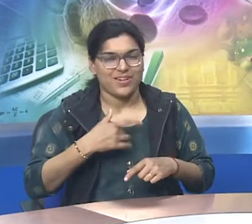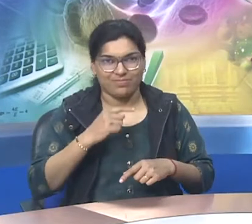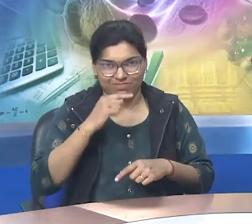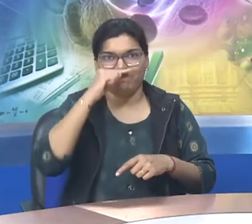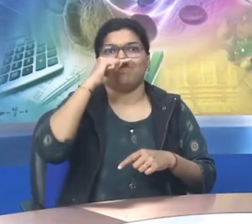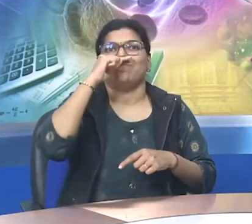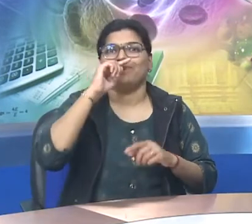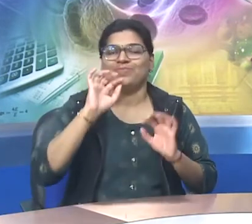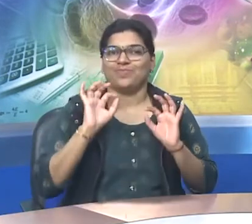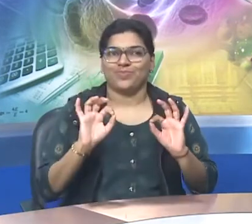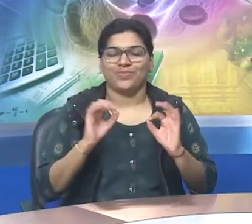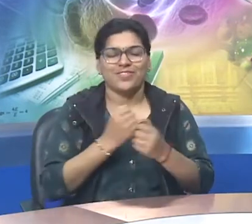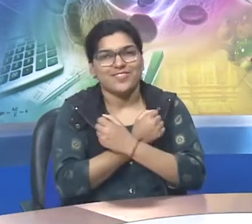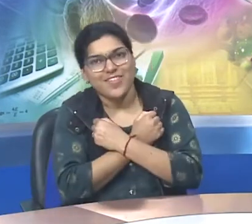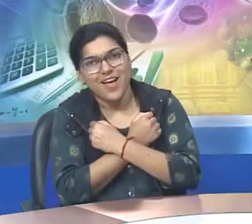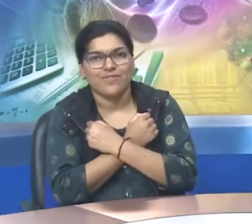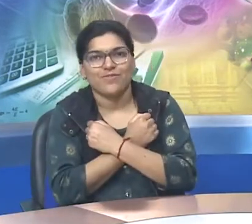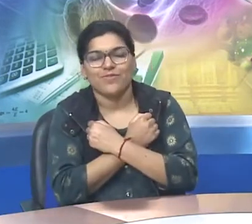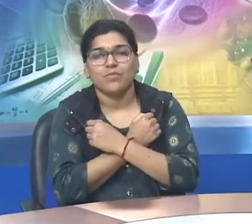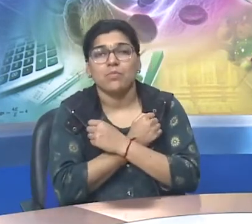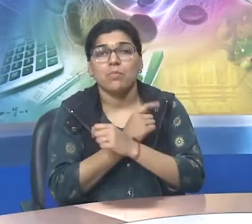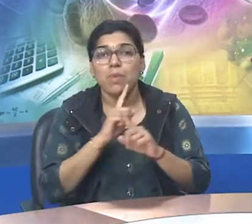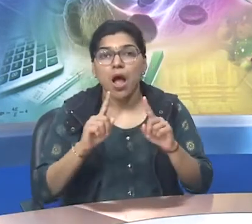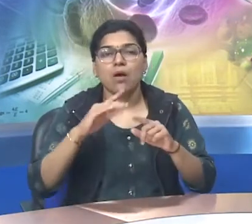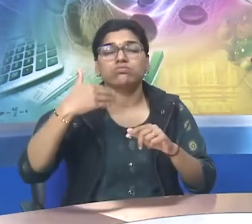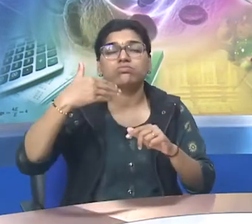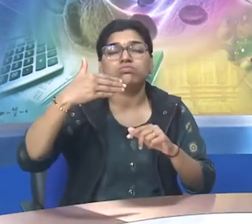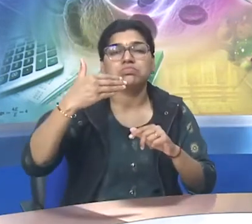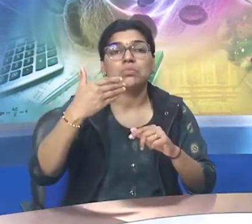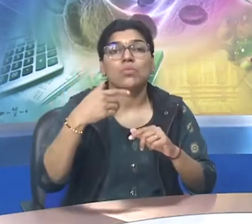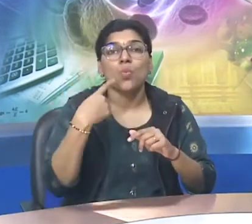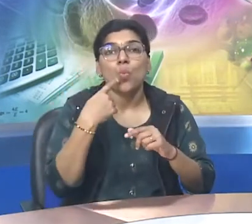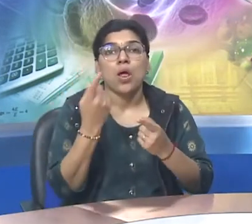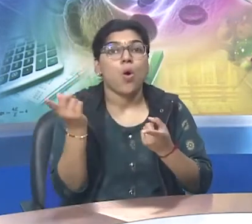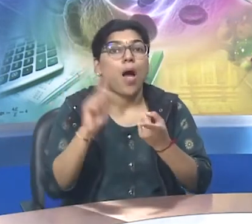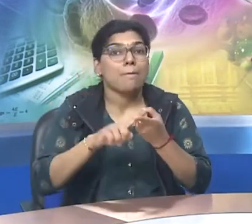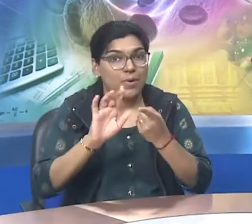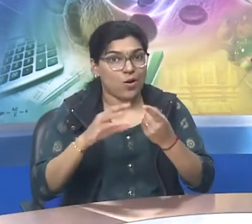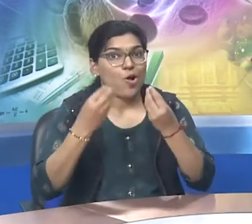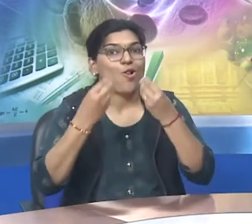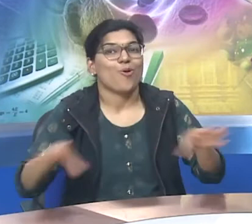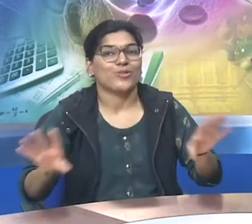was proud and loved, I who have lost.